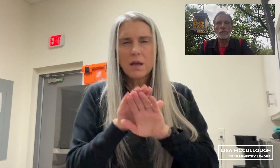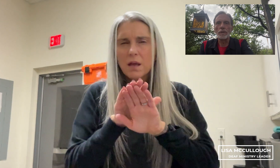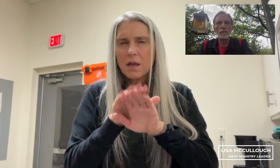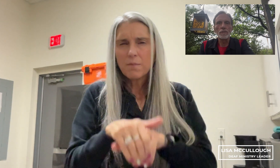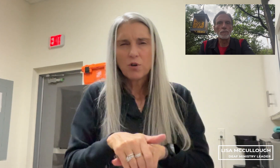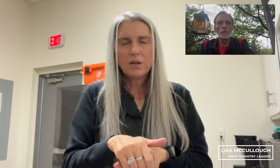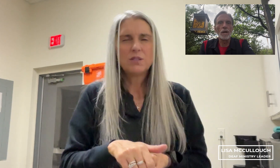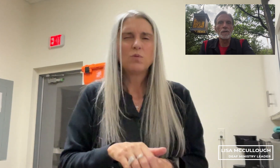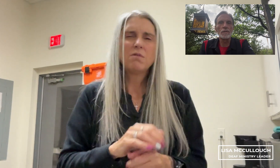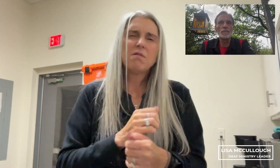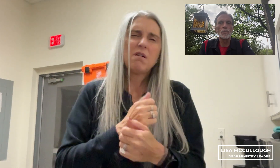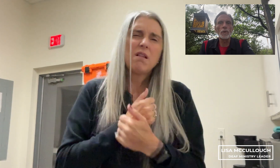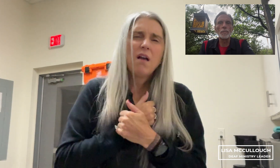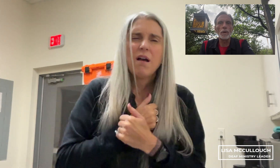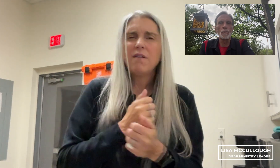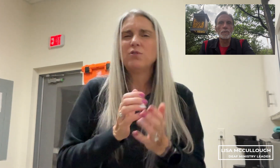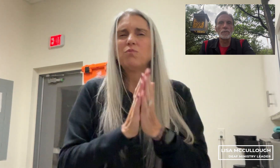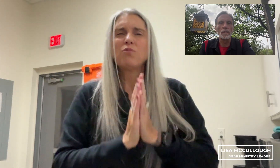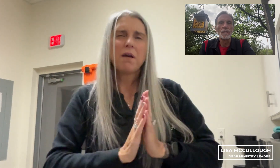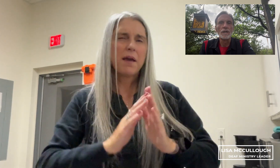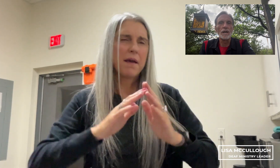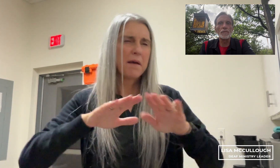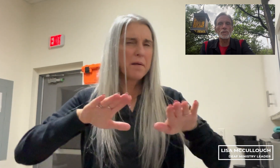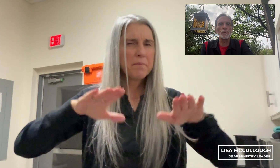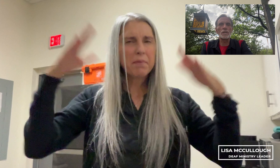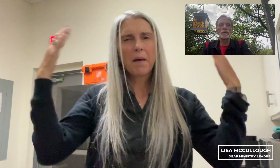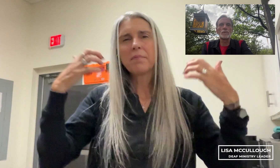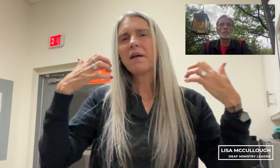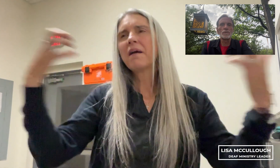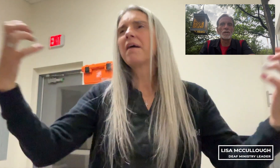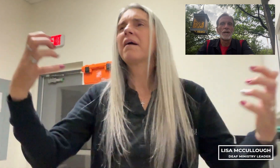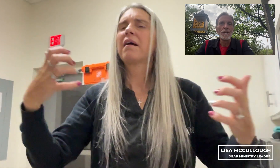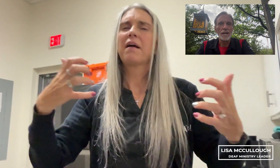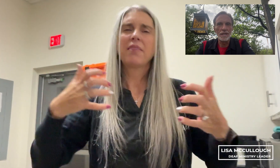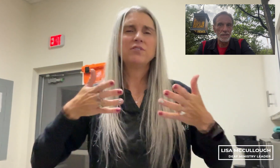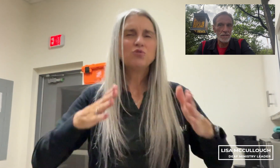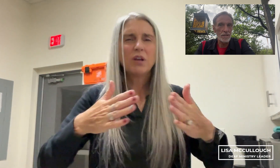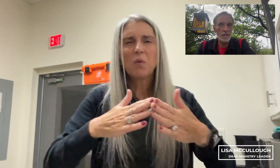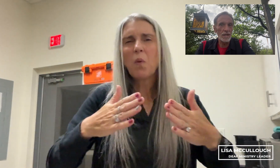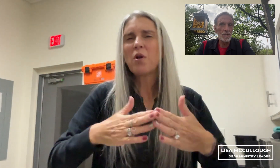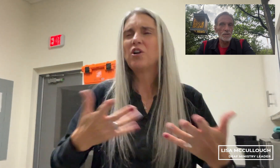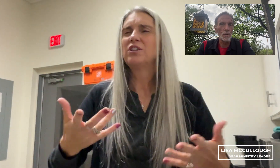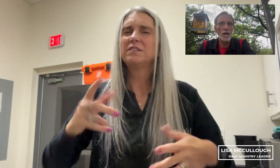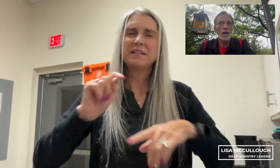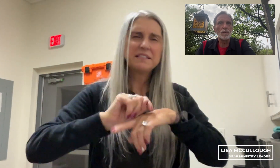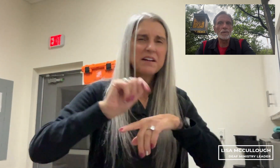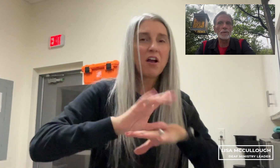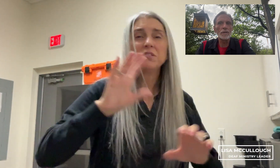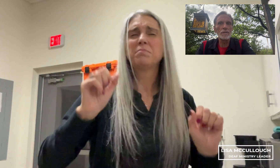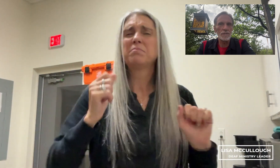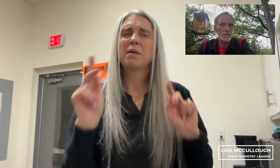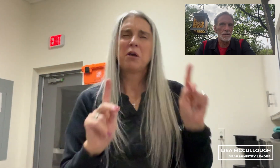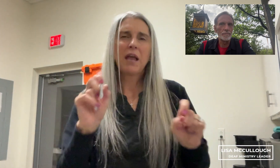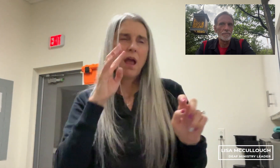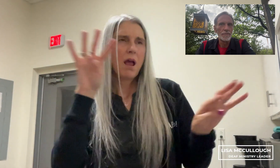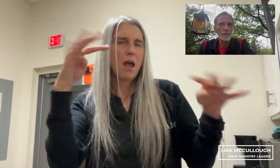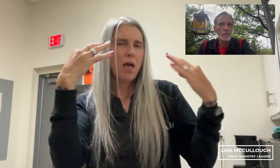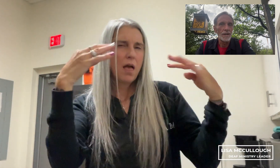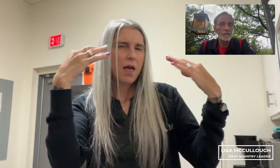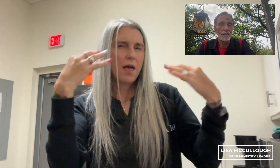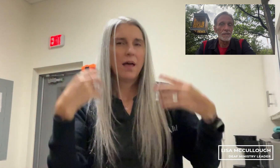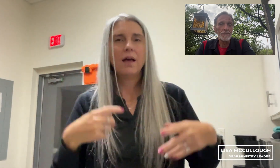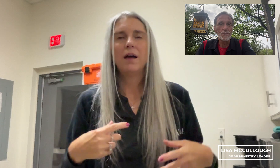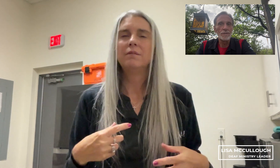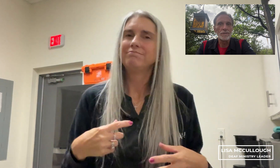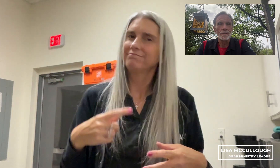the hypocrites who love to pray publicly on the street corners and in the synagogues where everyone can see them.